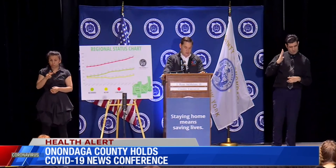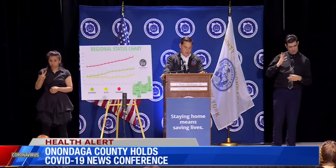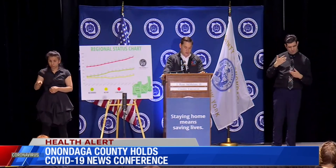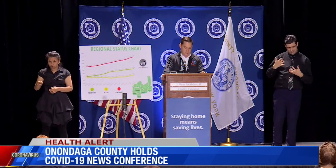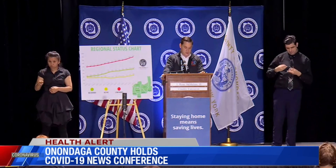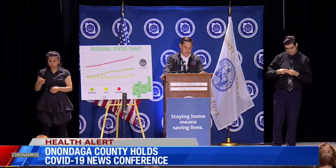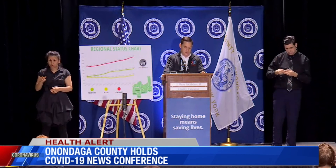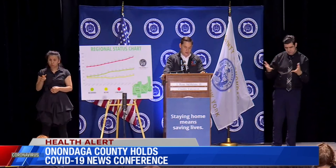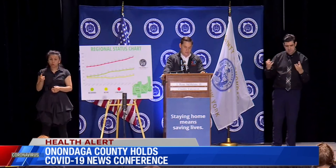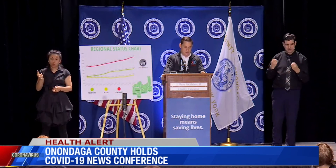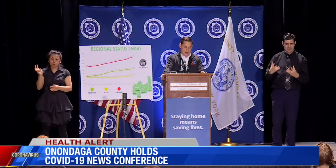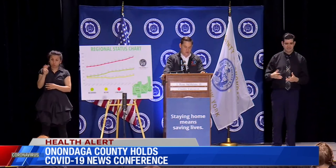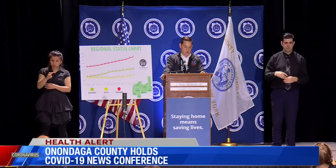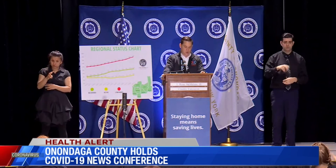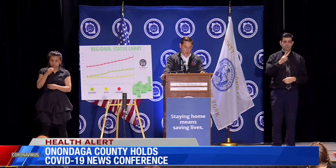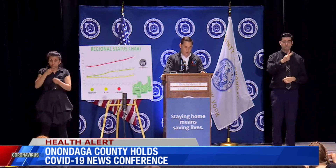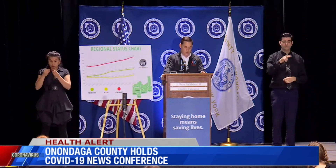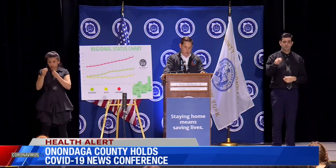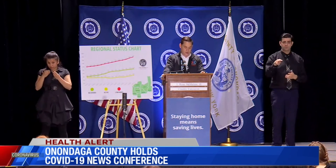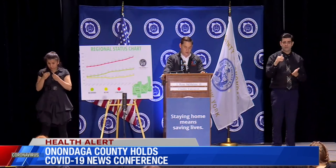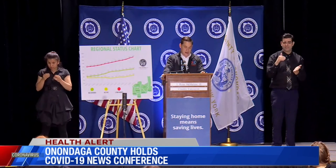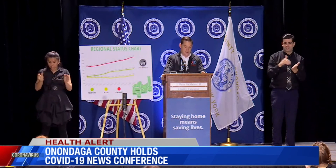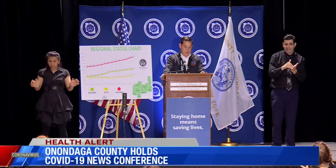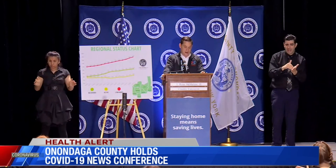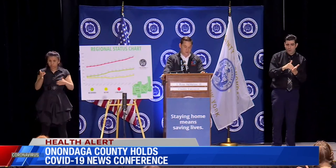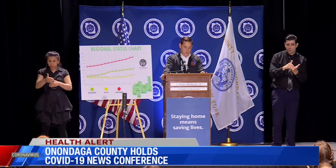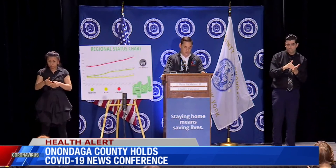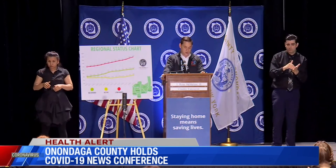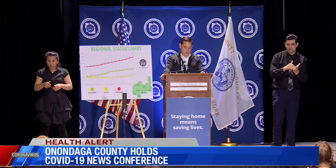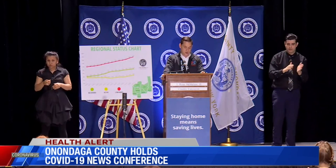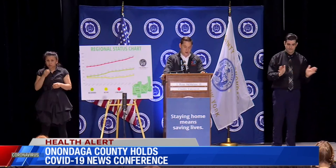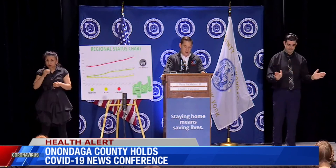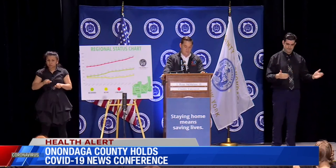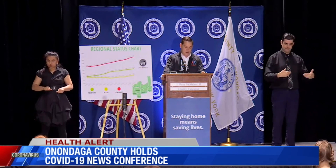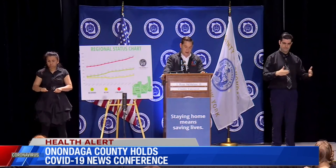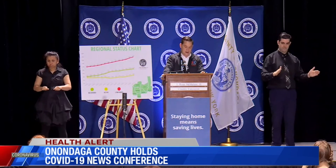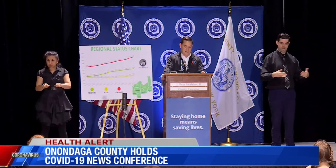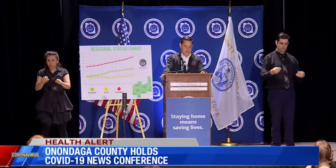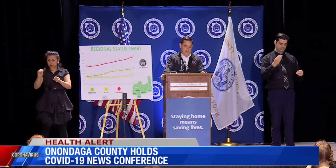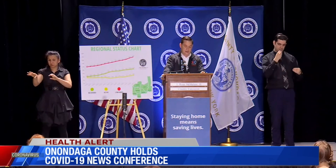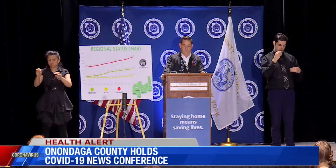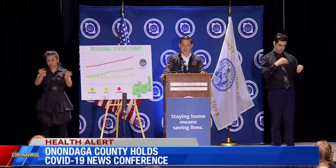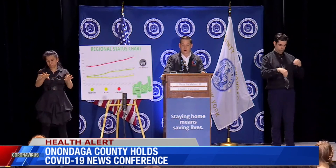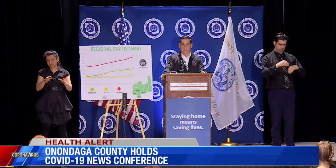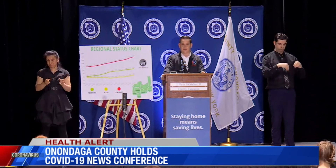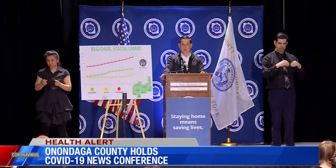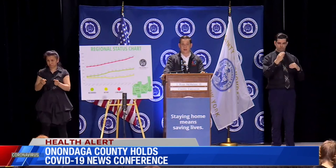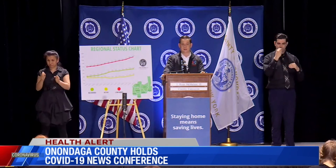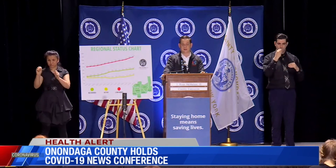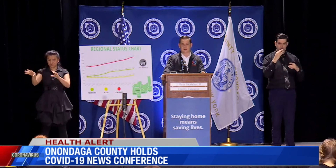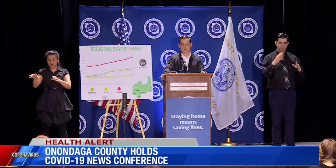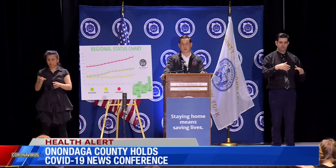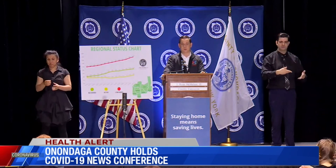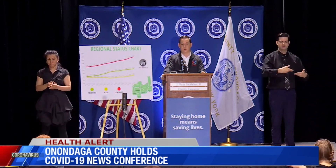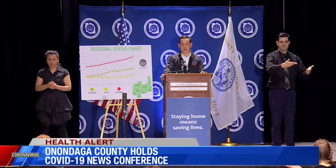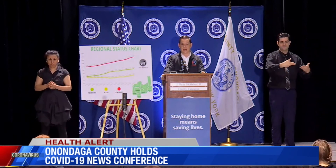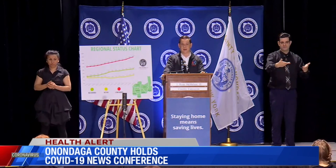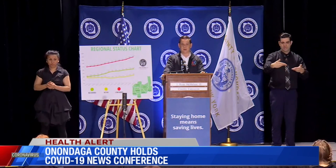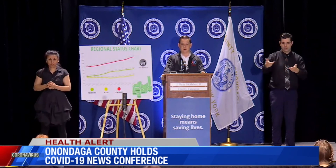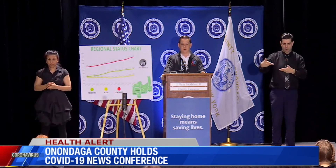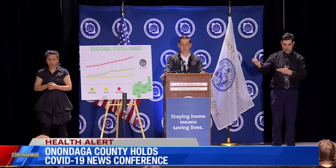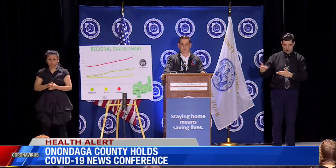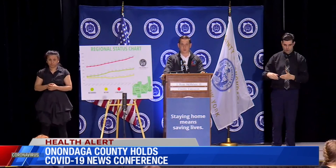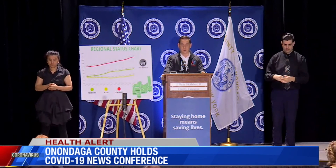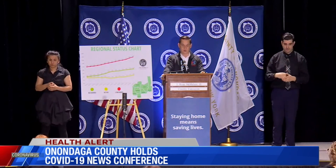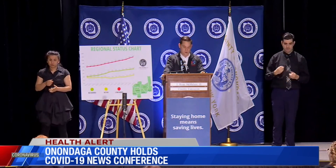22,000 meals and boxed groceries have been delivered in this process. People who can't